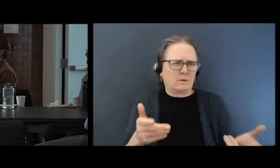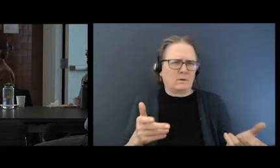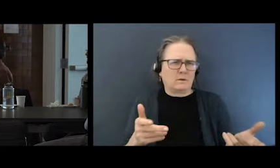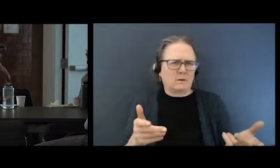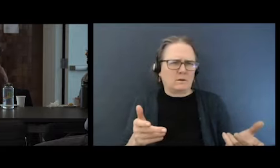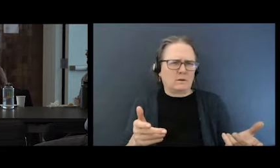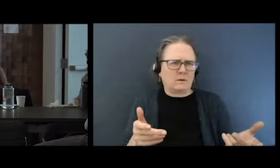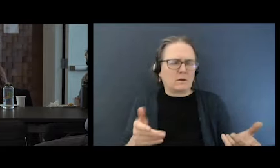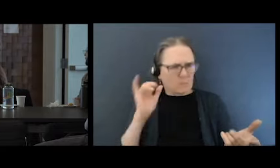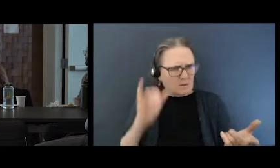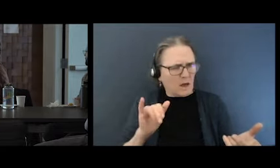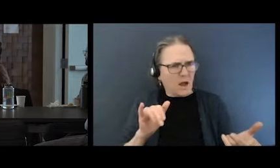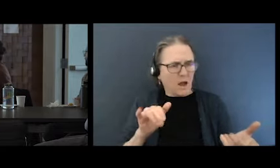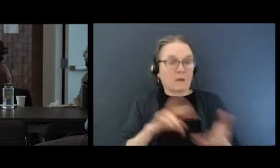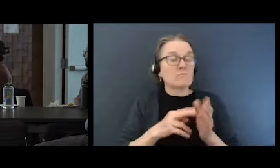Mm-hmm.